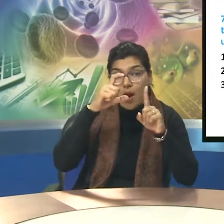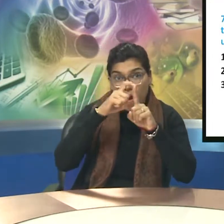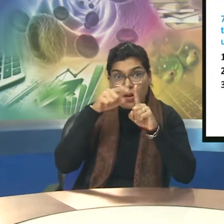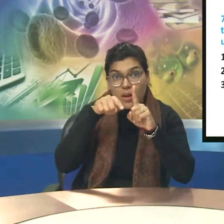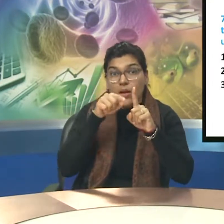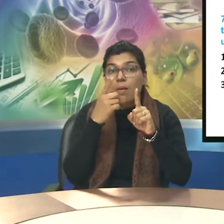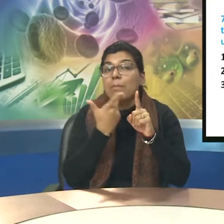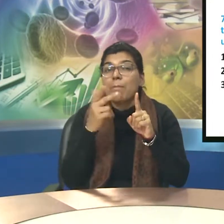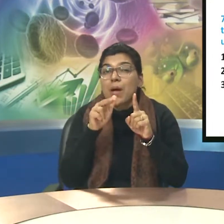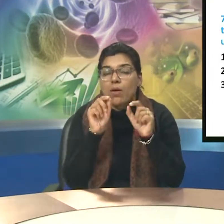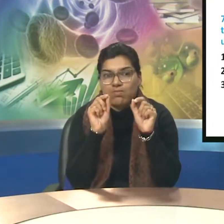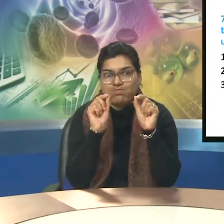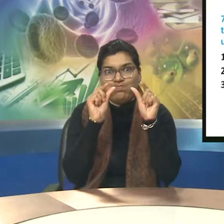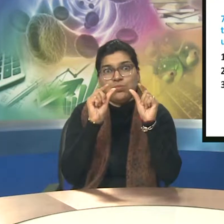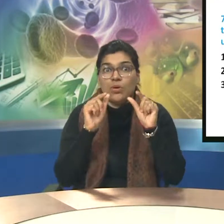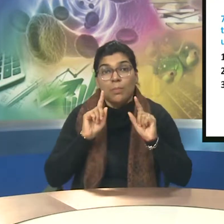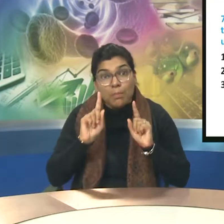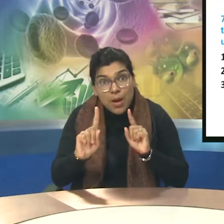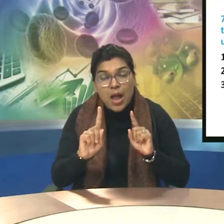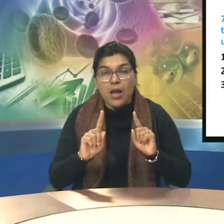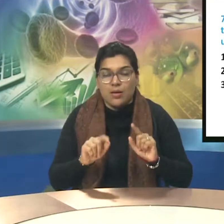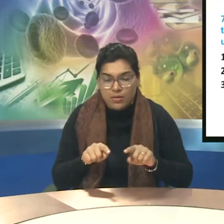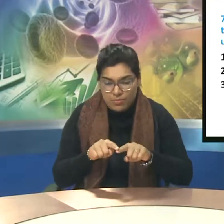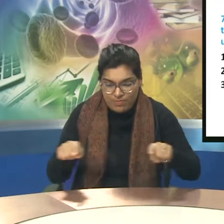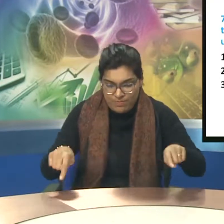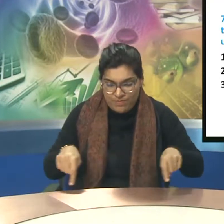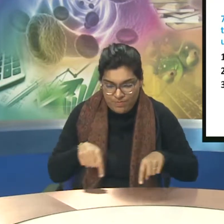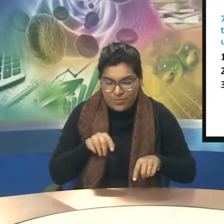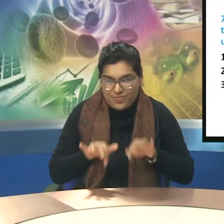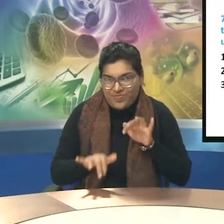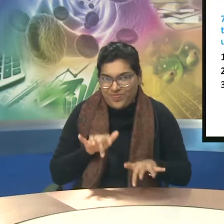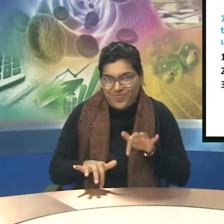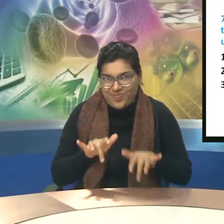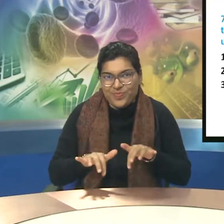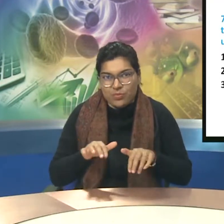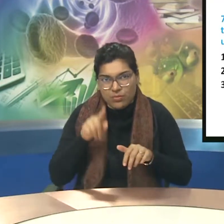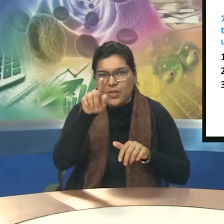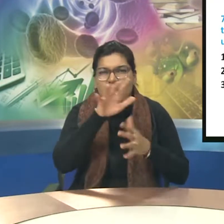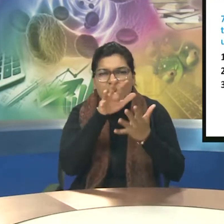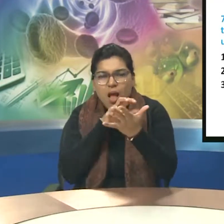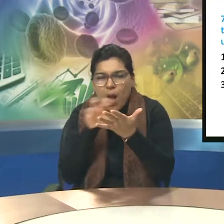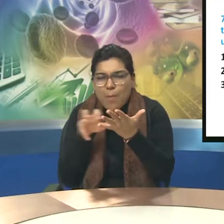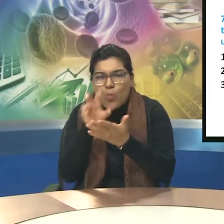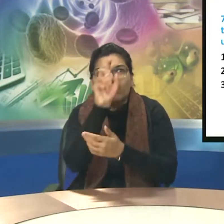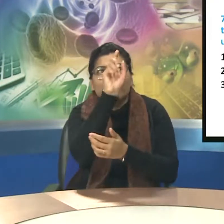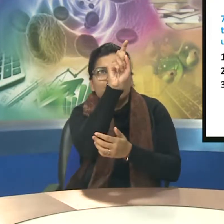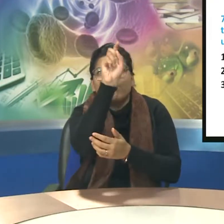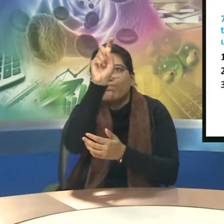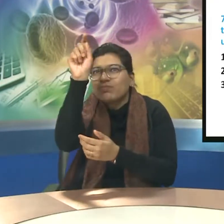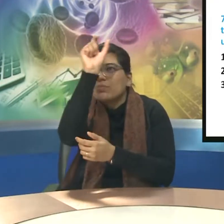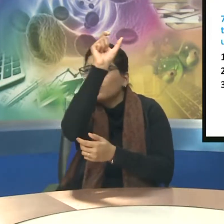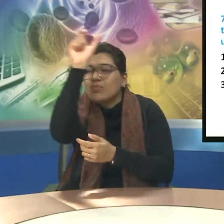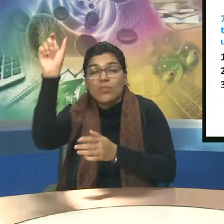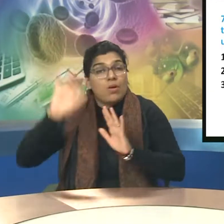You have to mention the shortcut key which you has to use whenever you